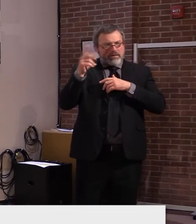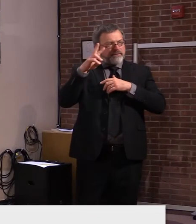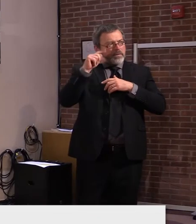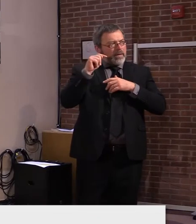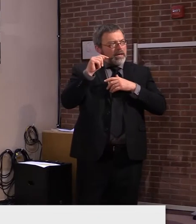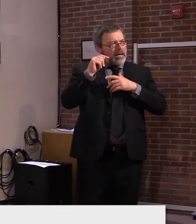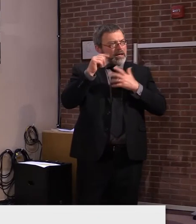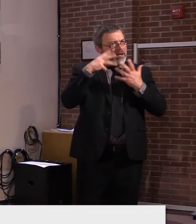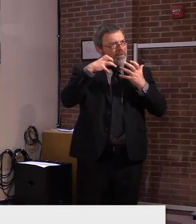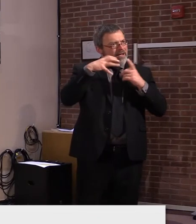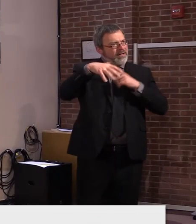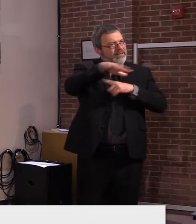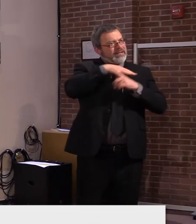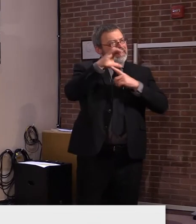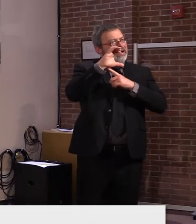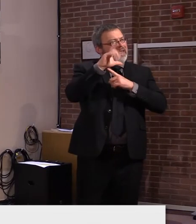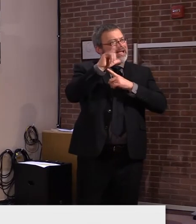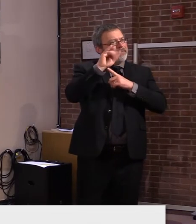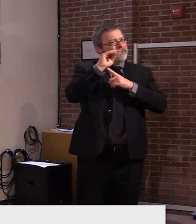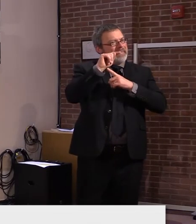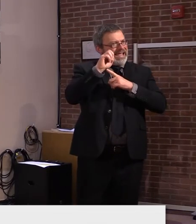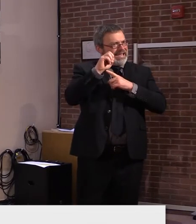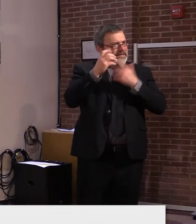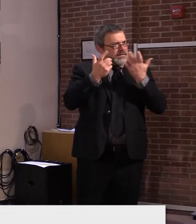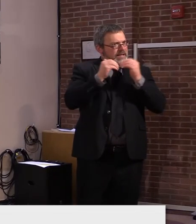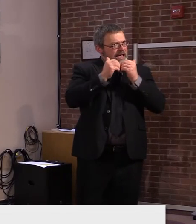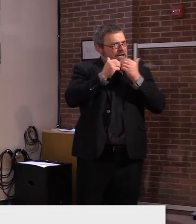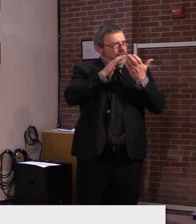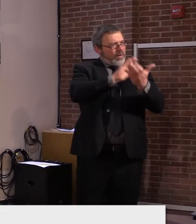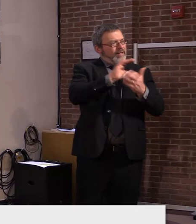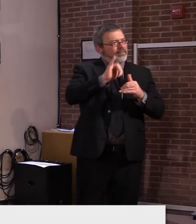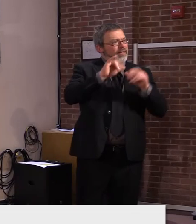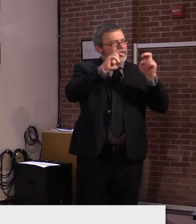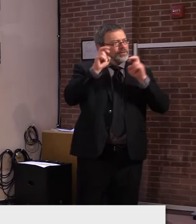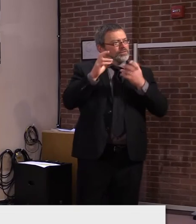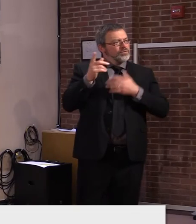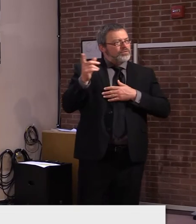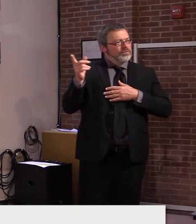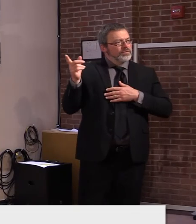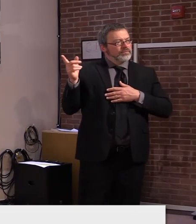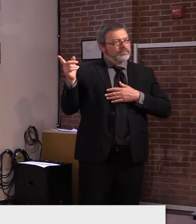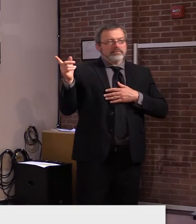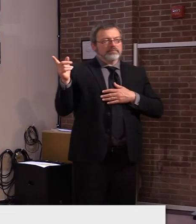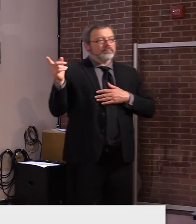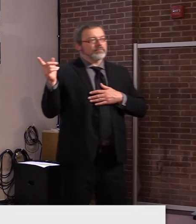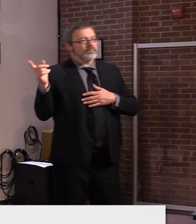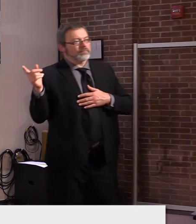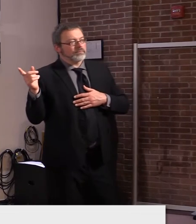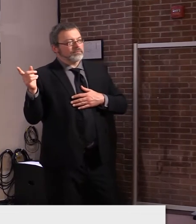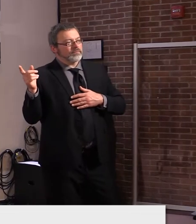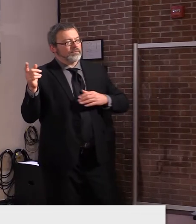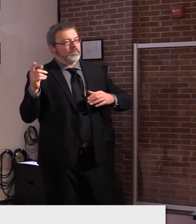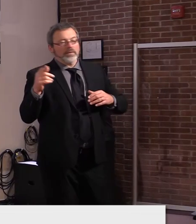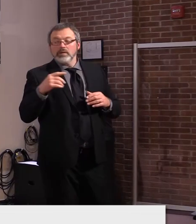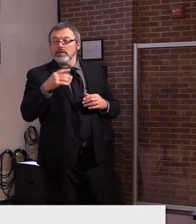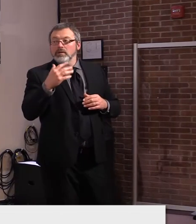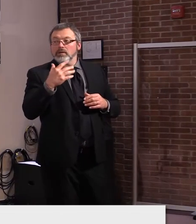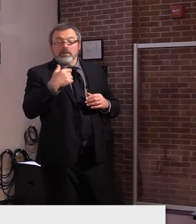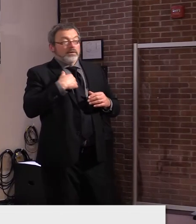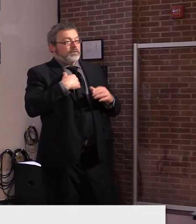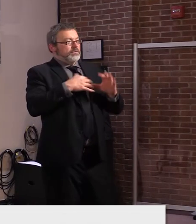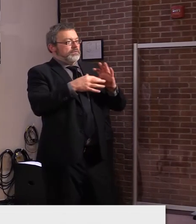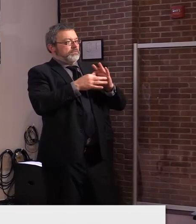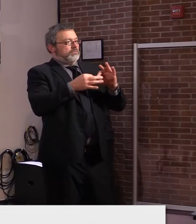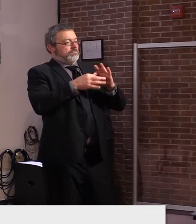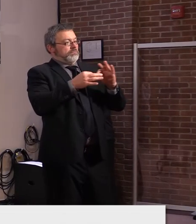component in terms of COVID, and there has been money we have allotted that has been received from the federal government,